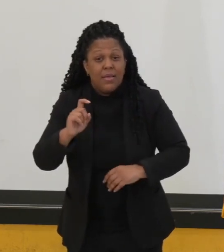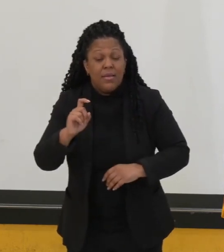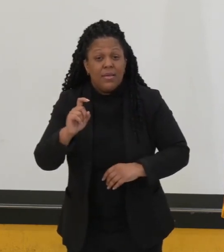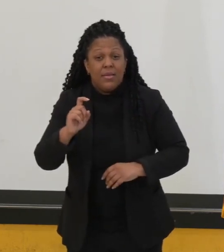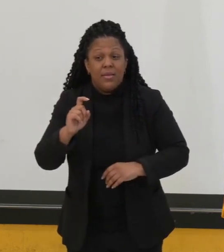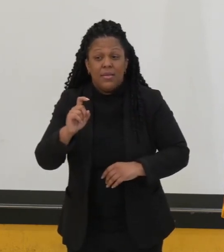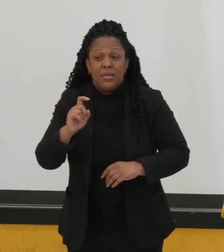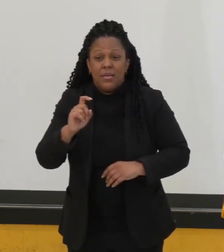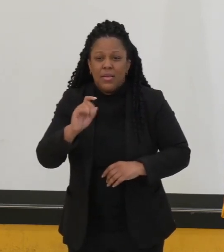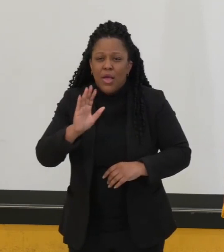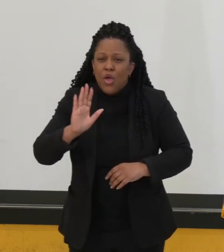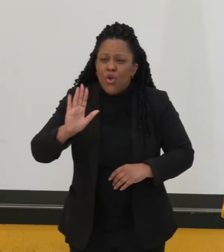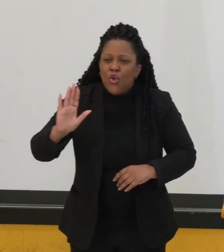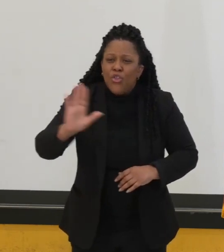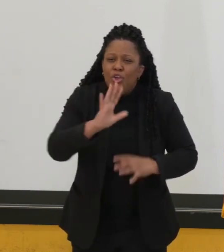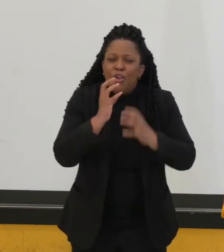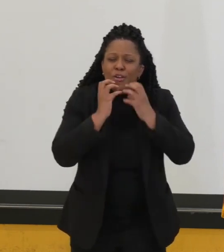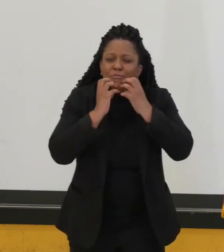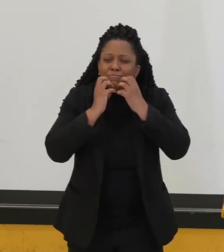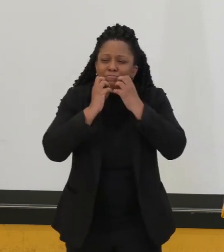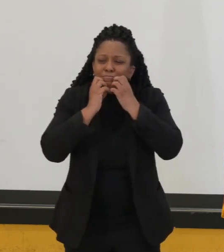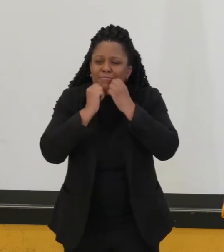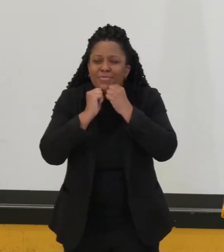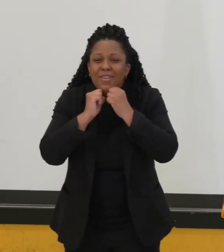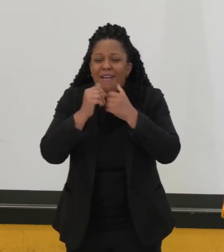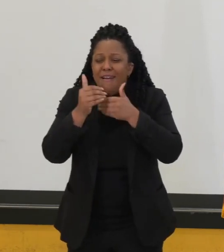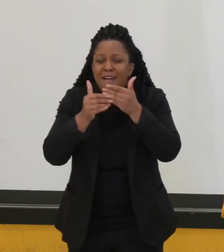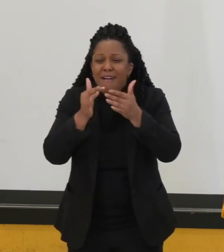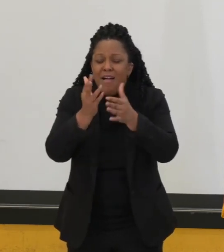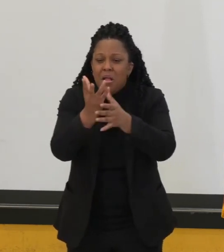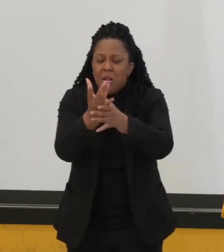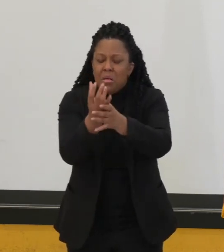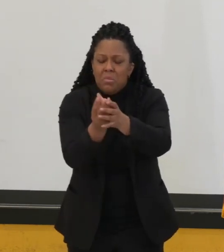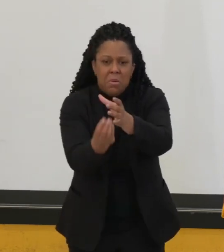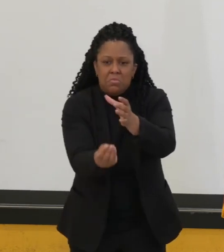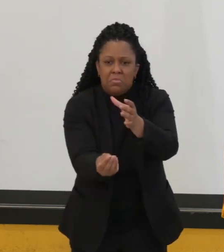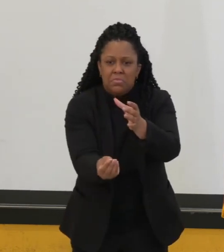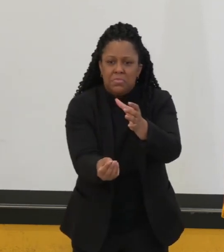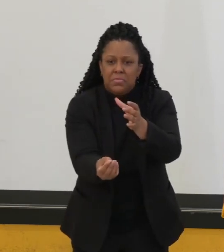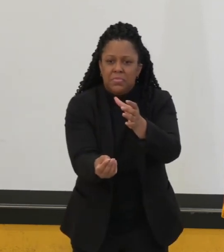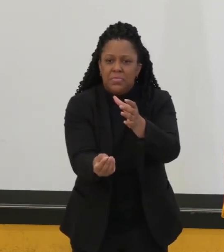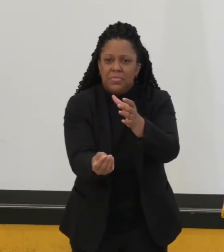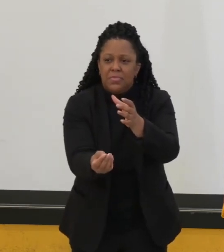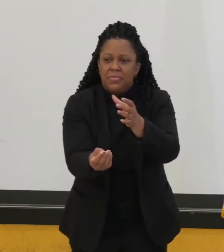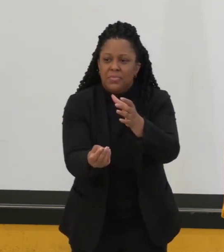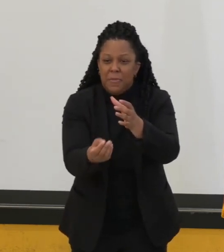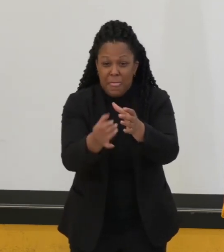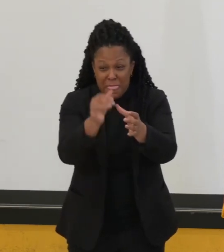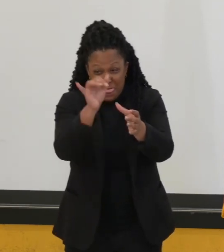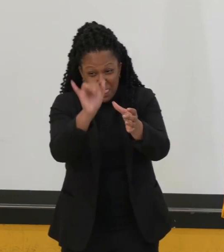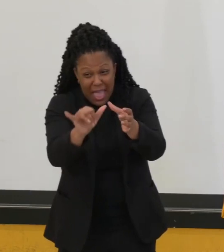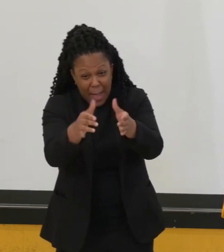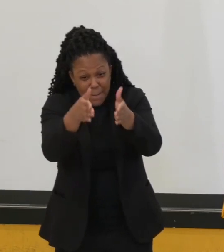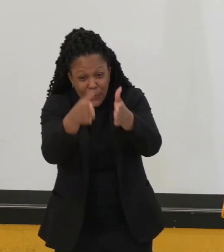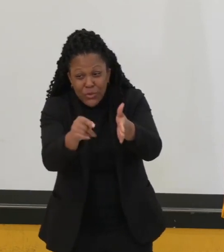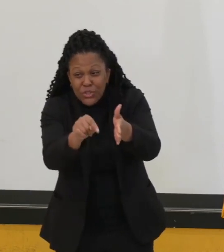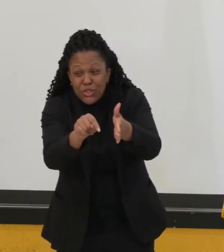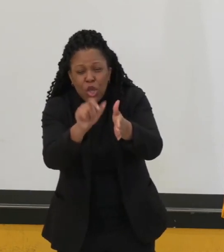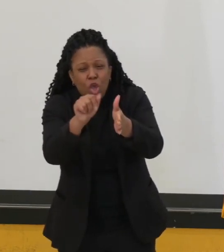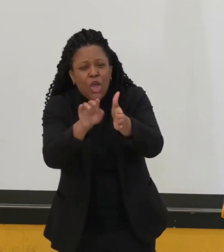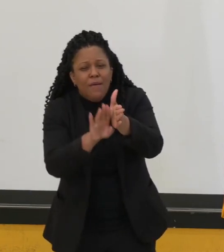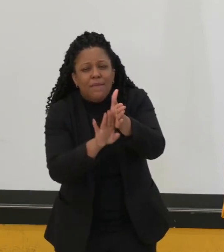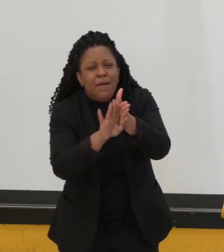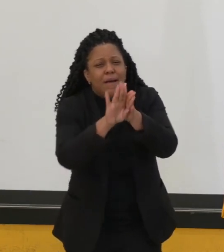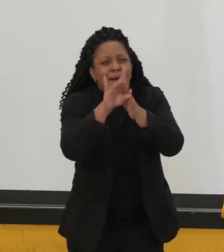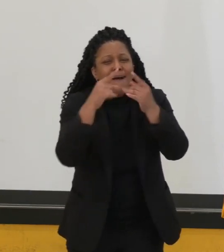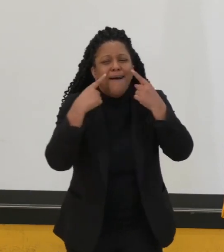the future they lost, for the future we all lost yesterday, for the potential we all lost